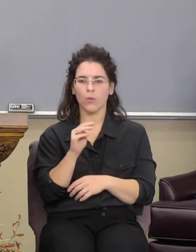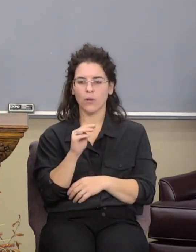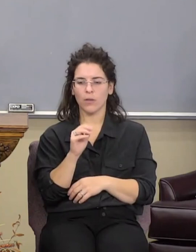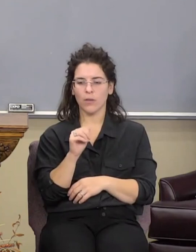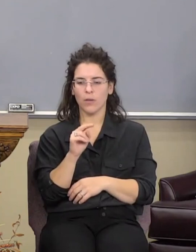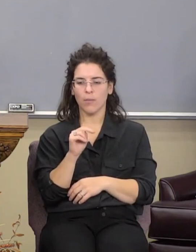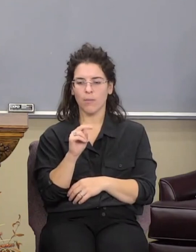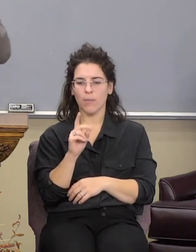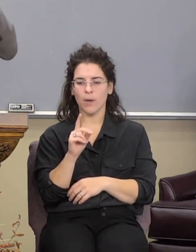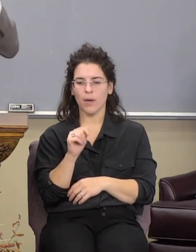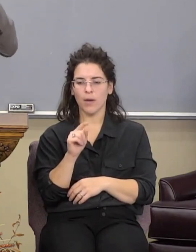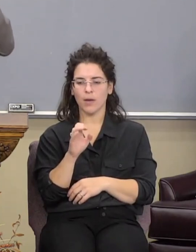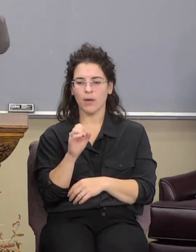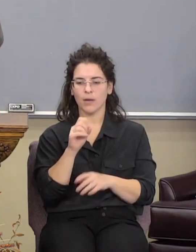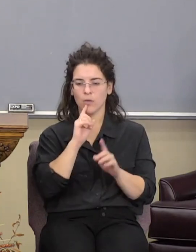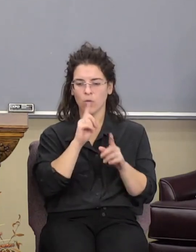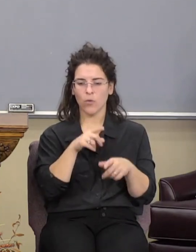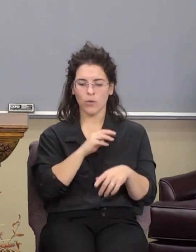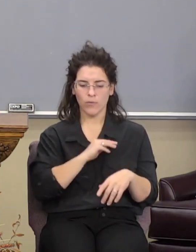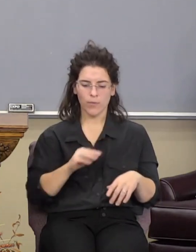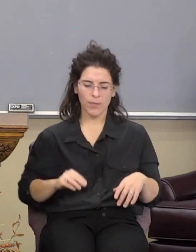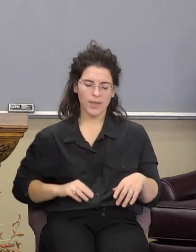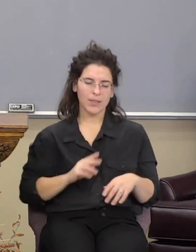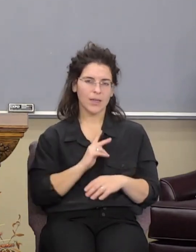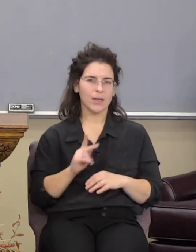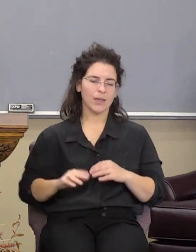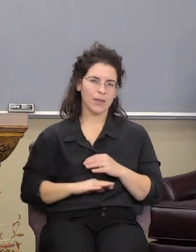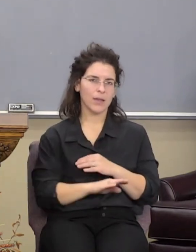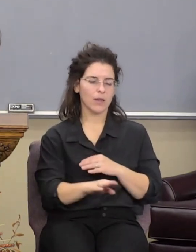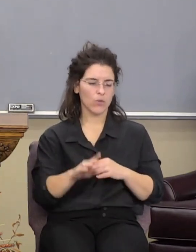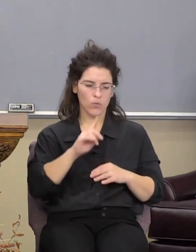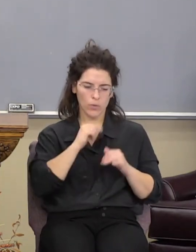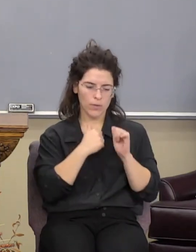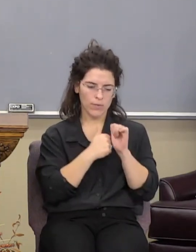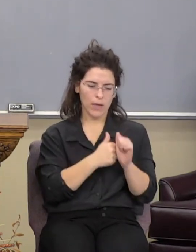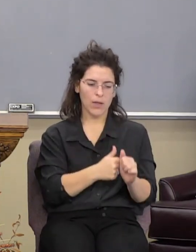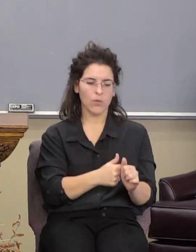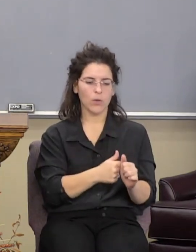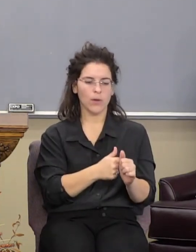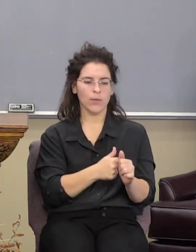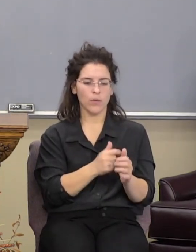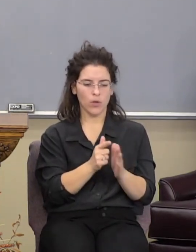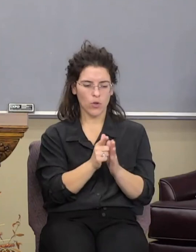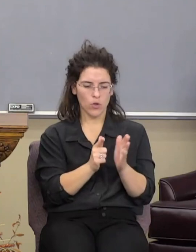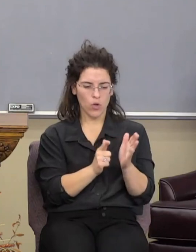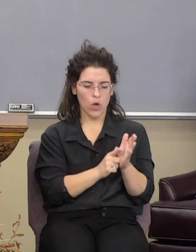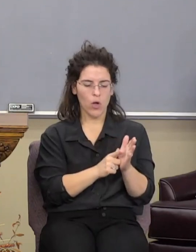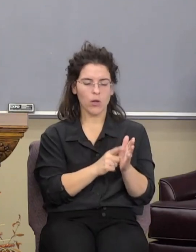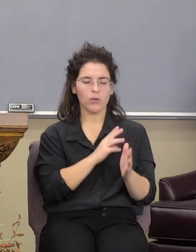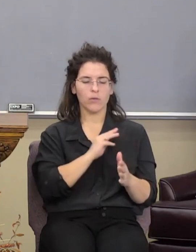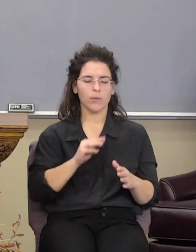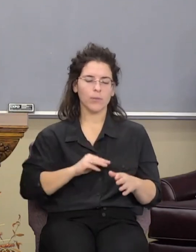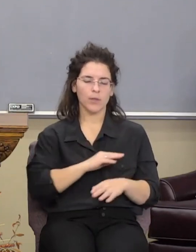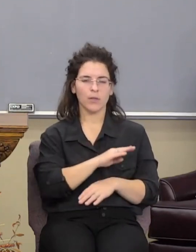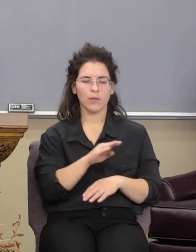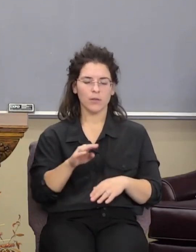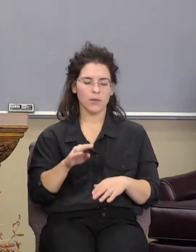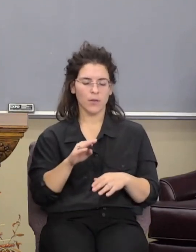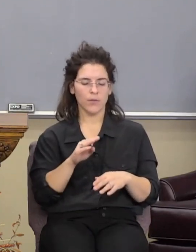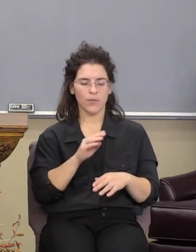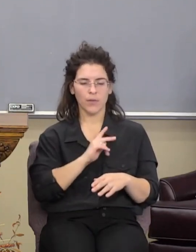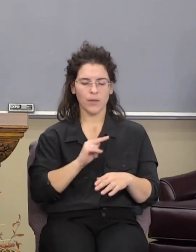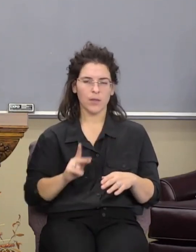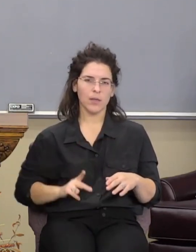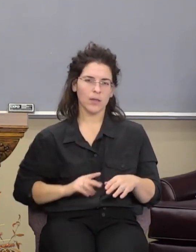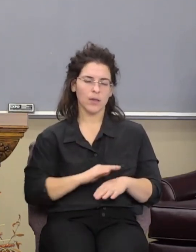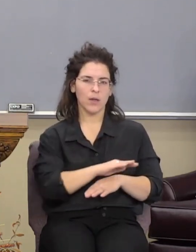messianic kingdom. They're actually adhering to the precepts of the messianic kingdom. The Lord of